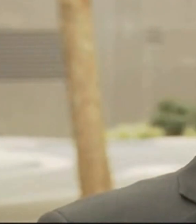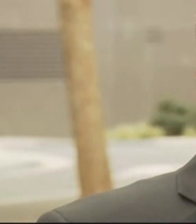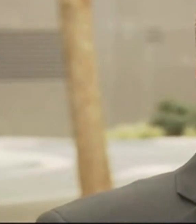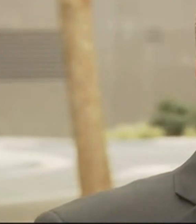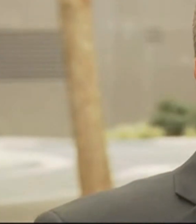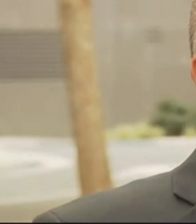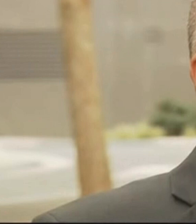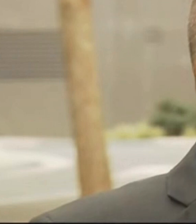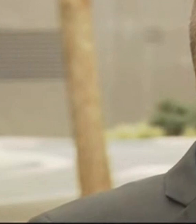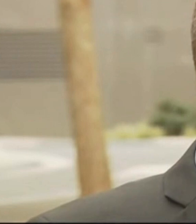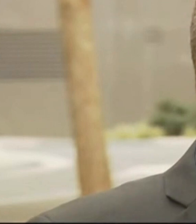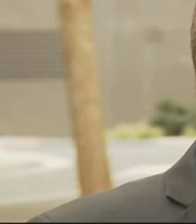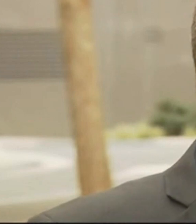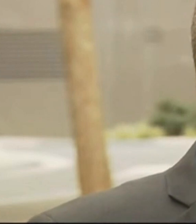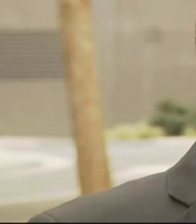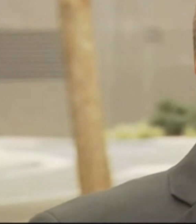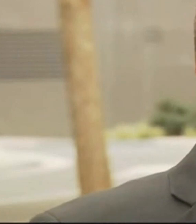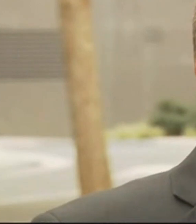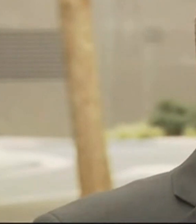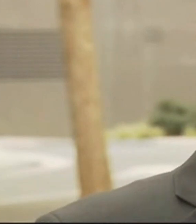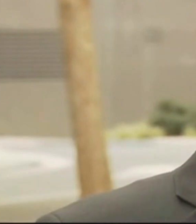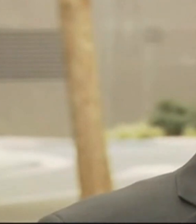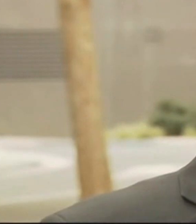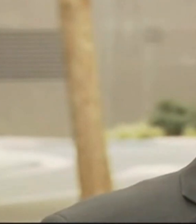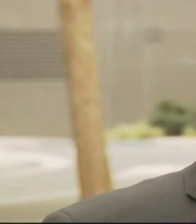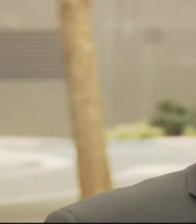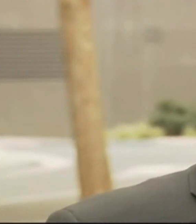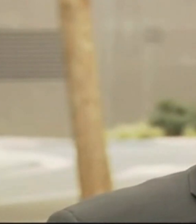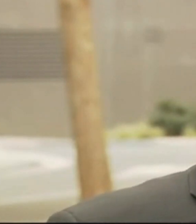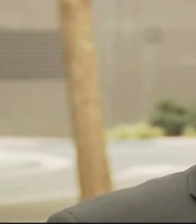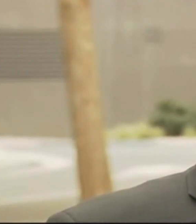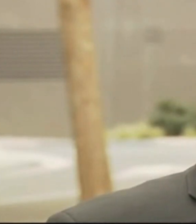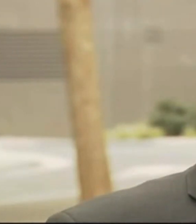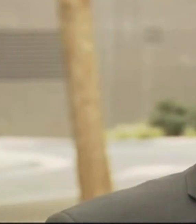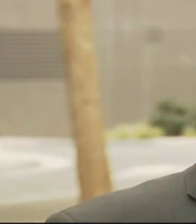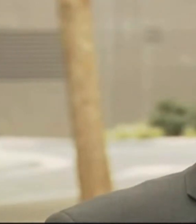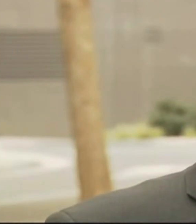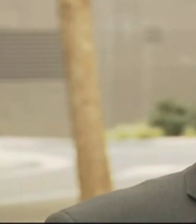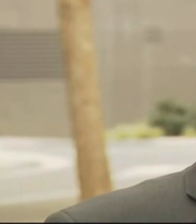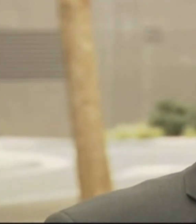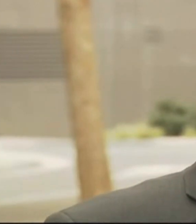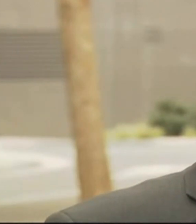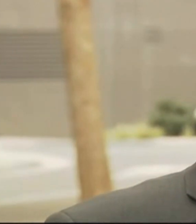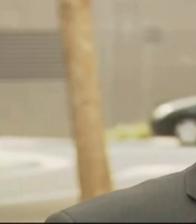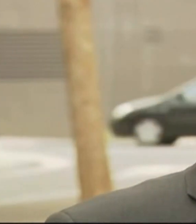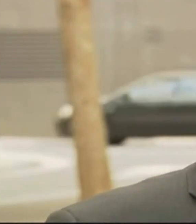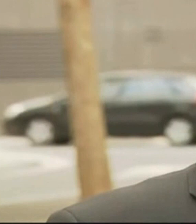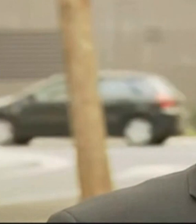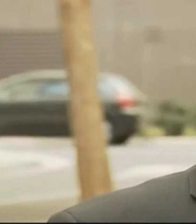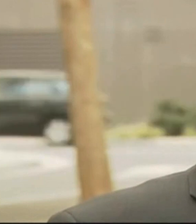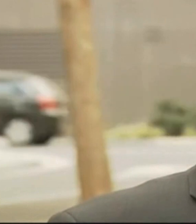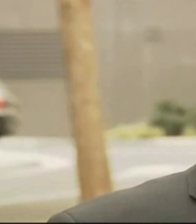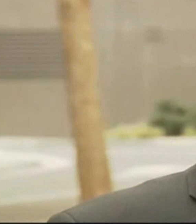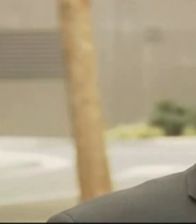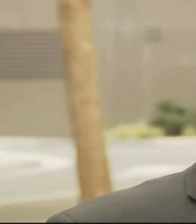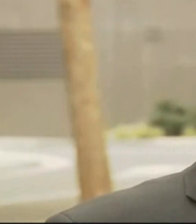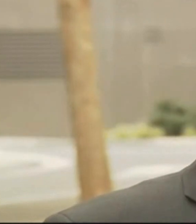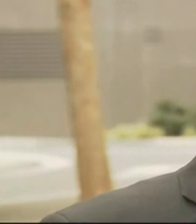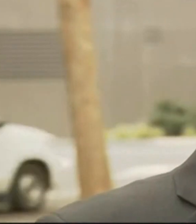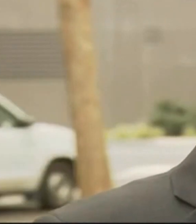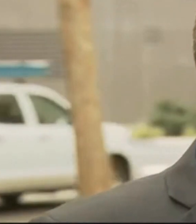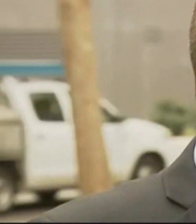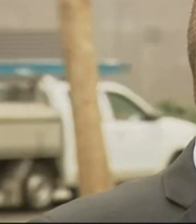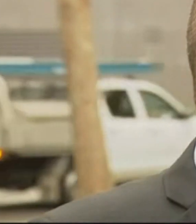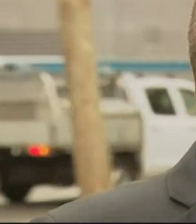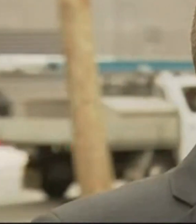sentence, is not something the government rolls out because we want to. This is actually supposed to be a deterrent. And I think if it continues to go on, well,